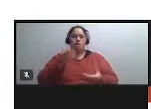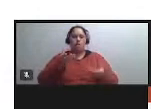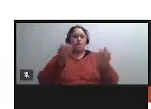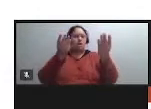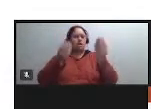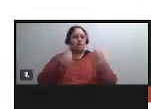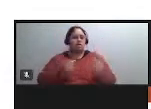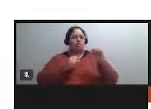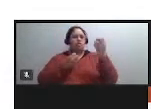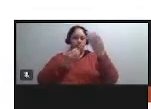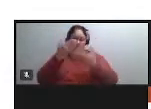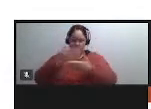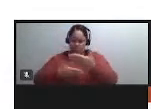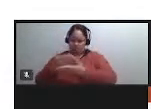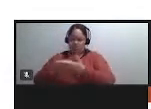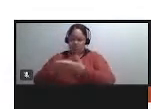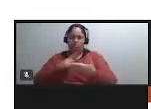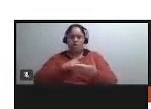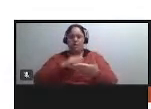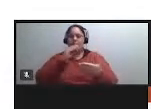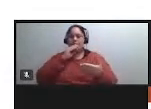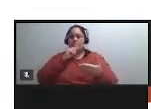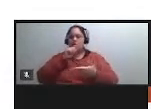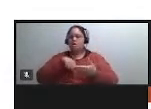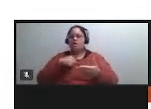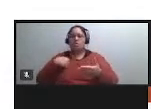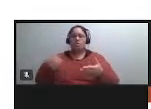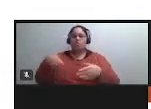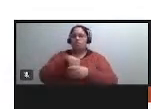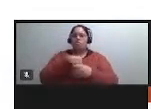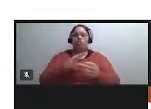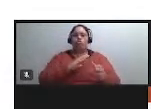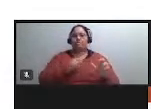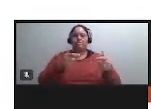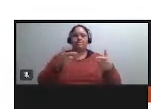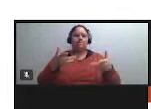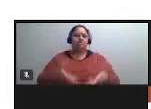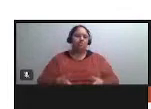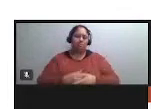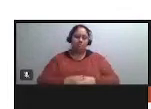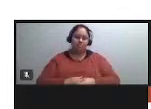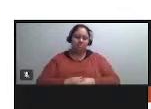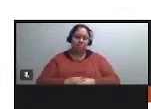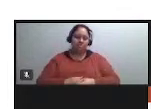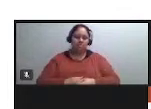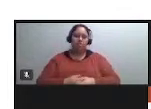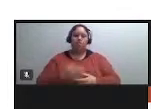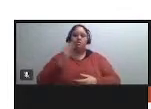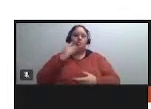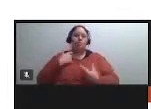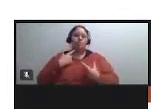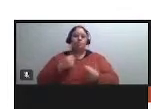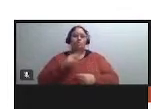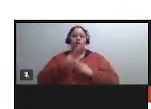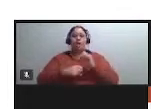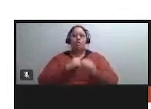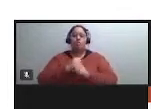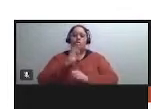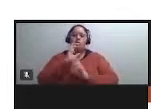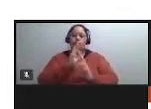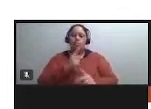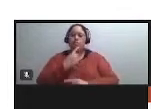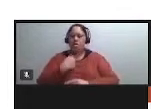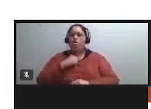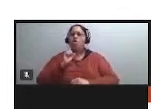the information as has been said here in the committee. Now, when we had the annual reports, we were told, no, we'll get